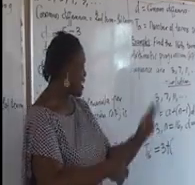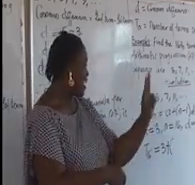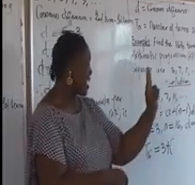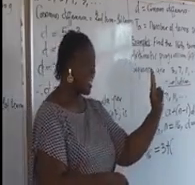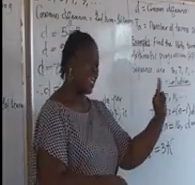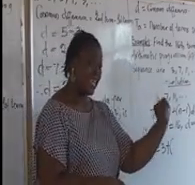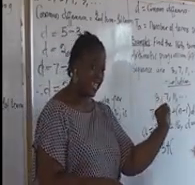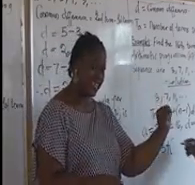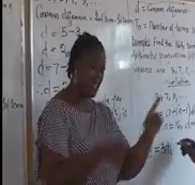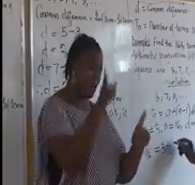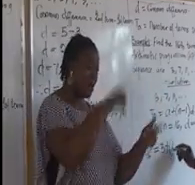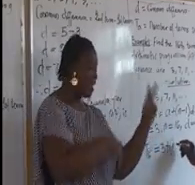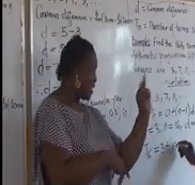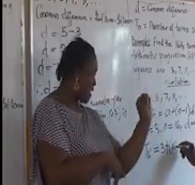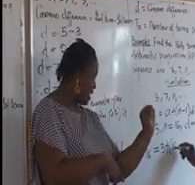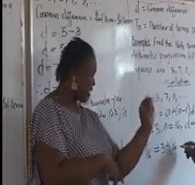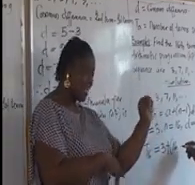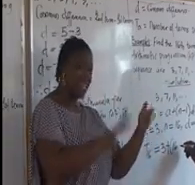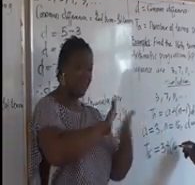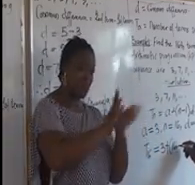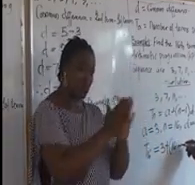n, bracket n, which is our 16,